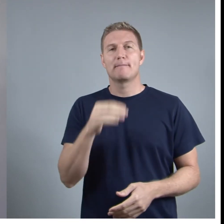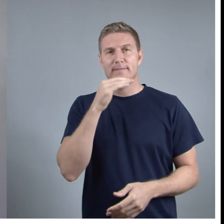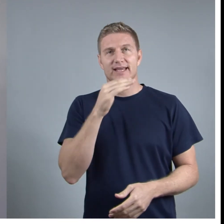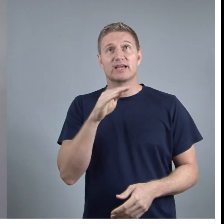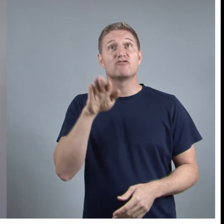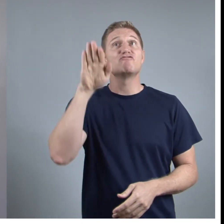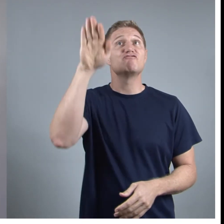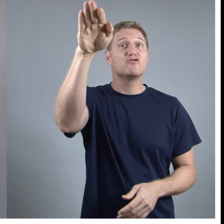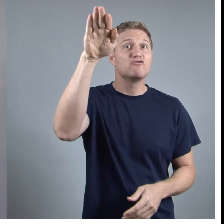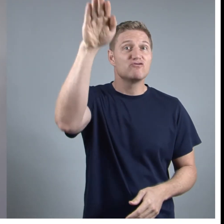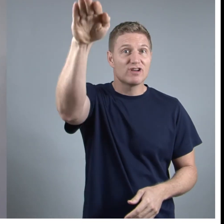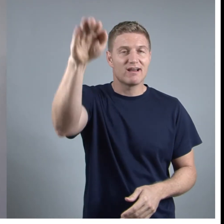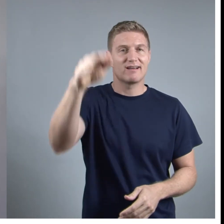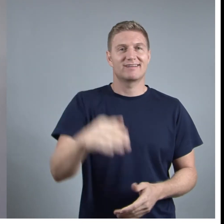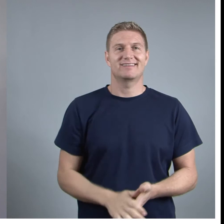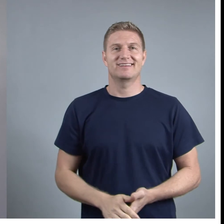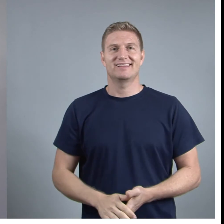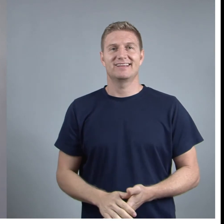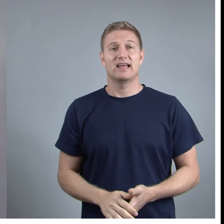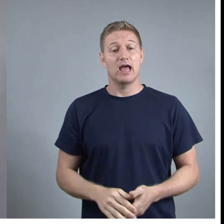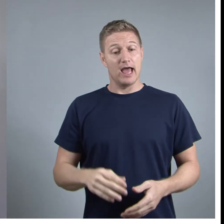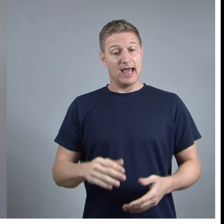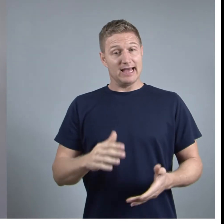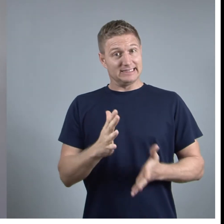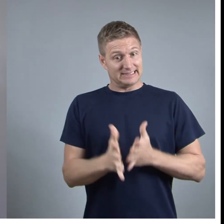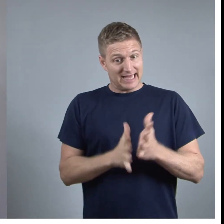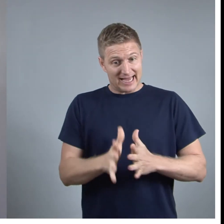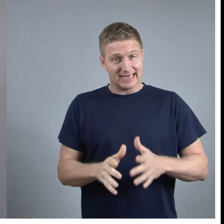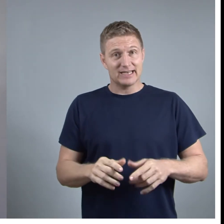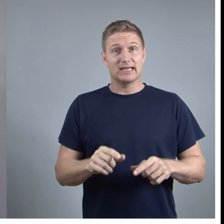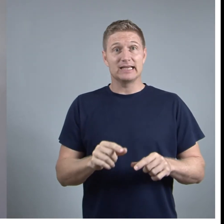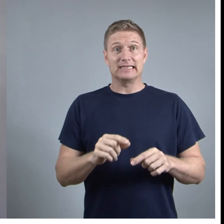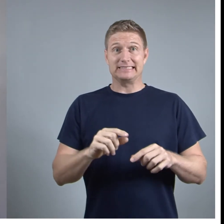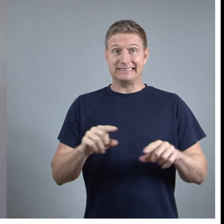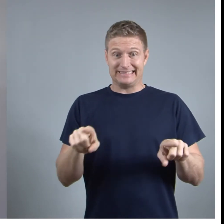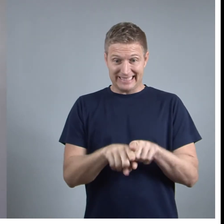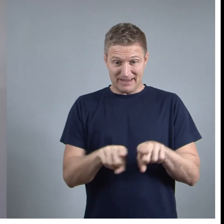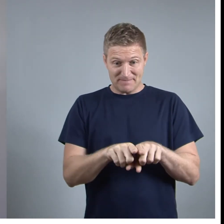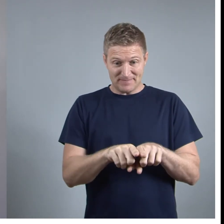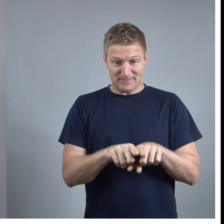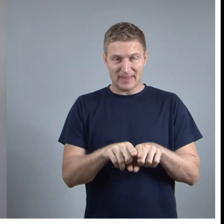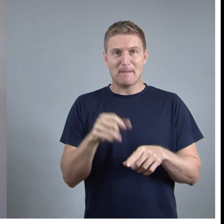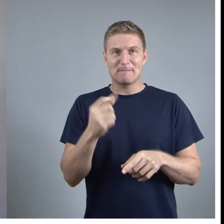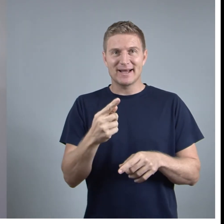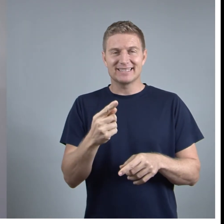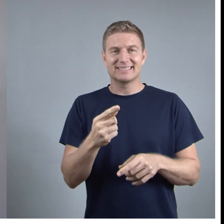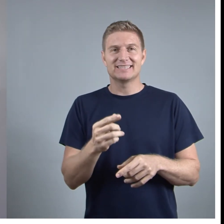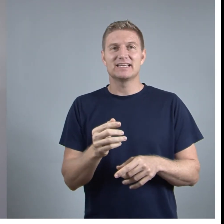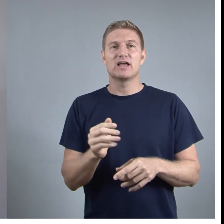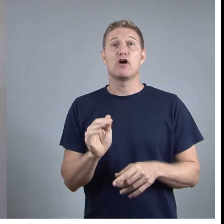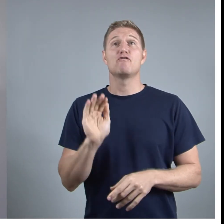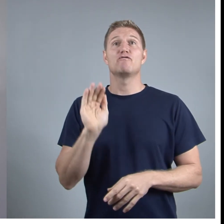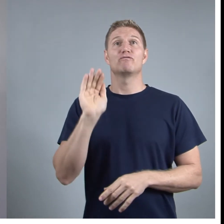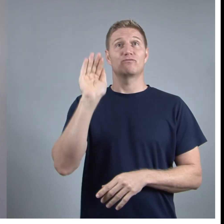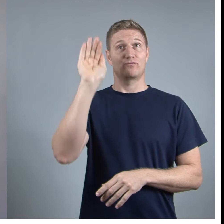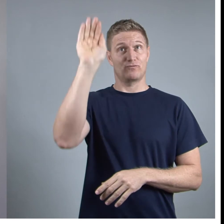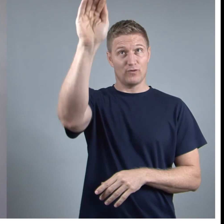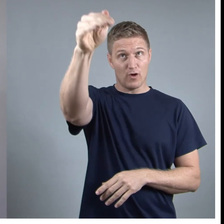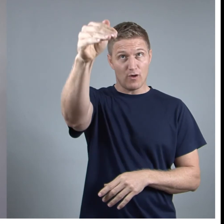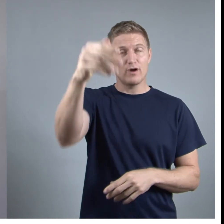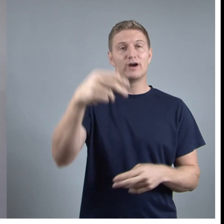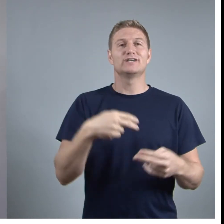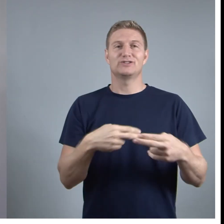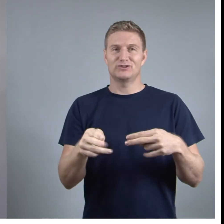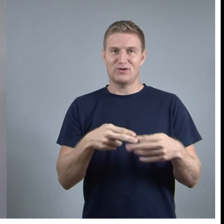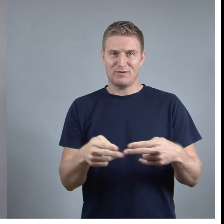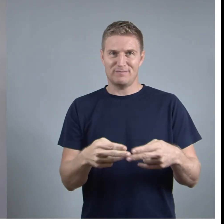I say shop, me, go. That means I will go to the shop. Or tomorrow, or